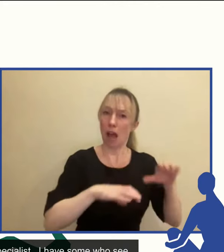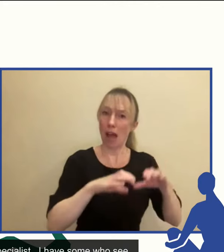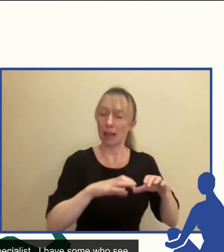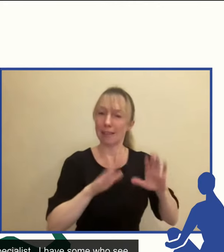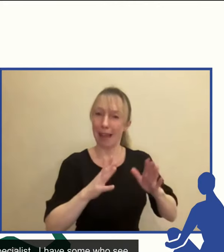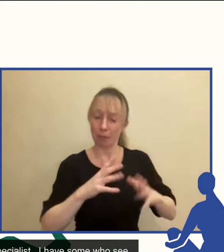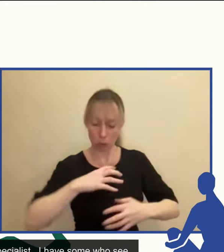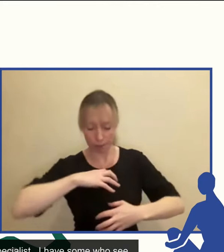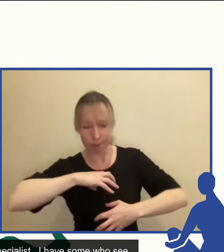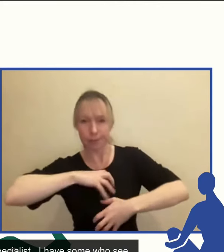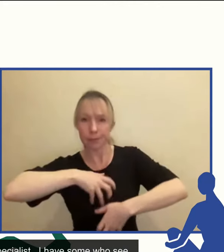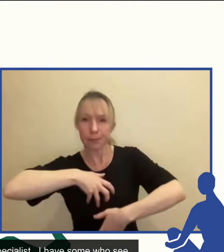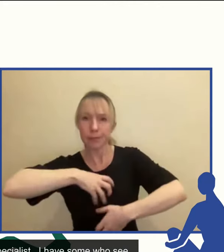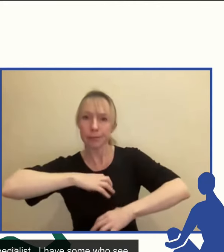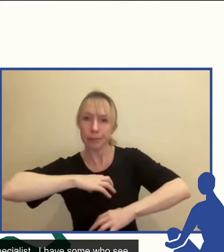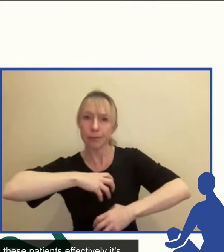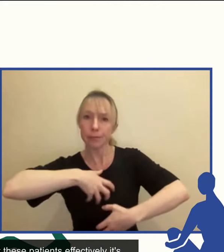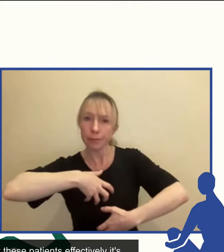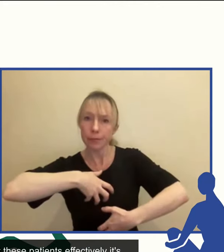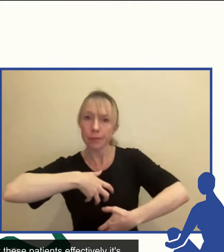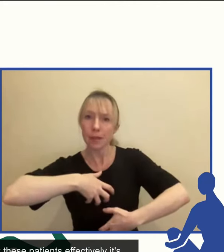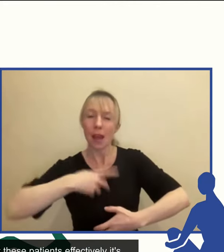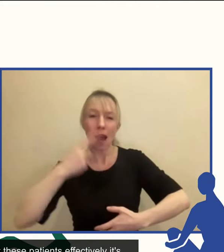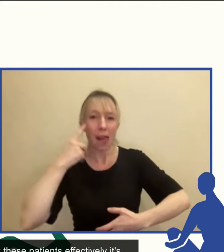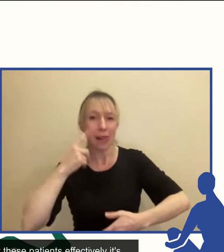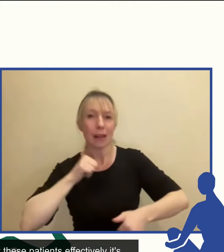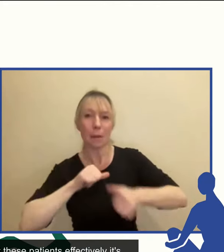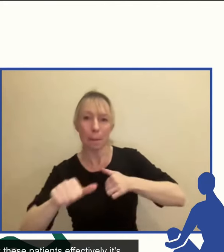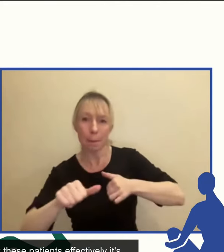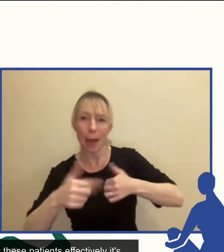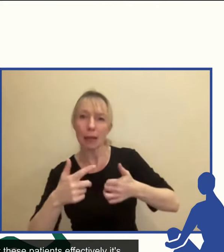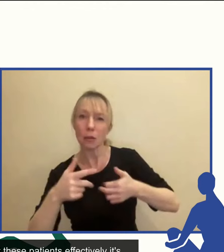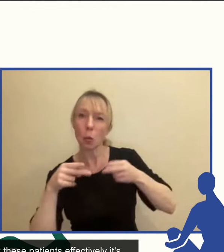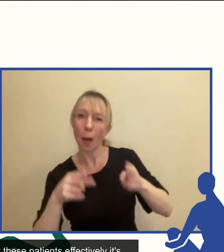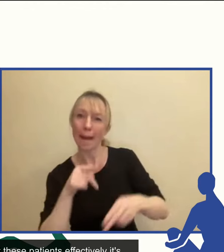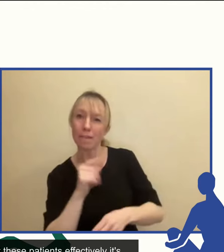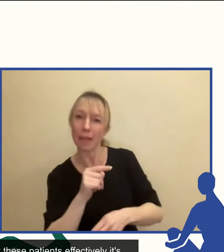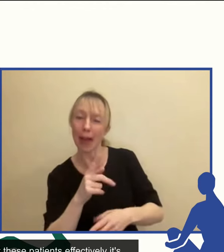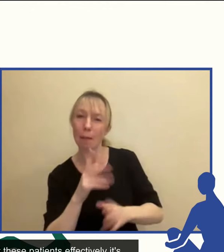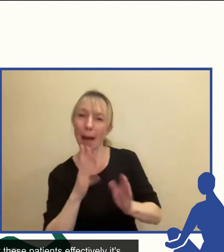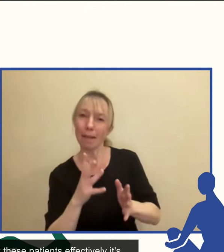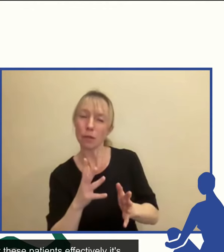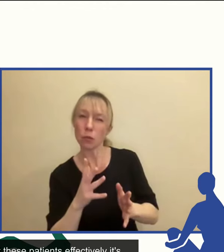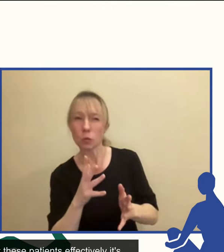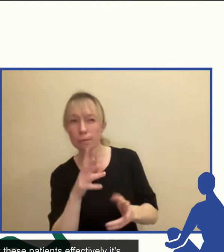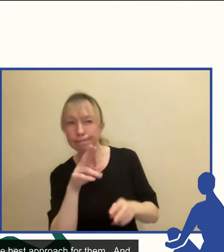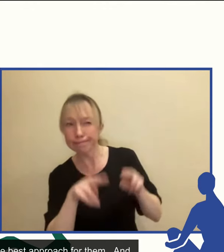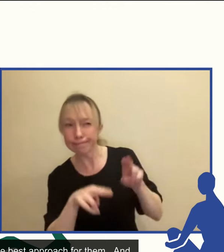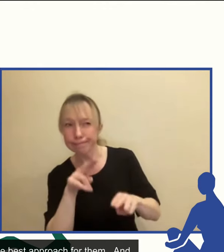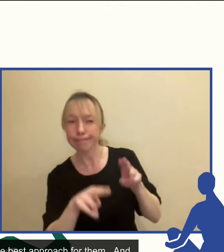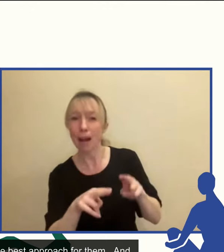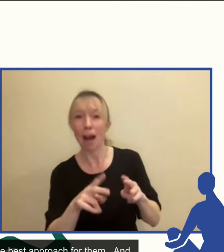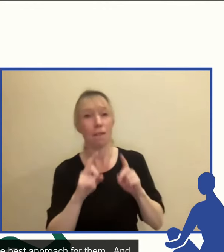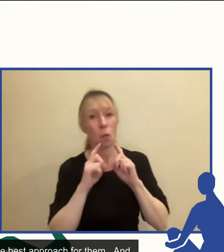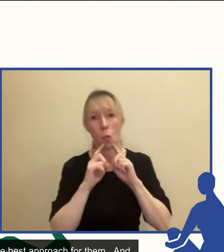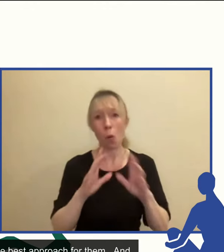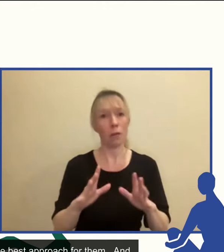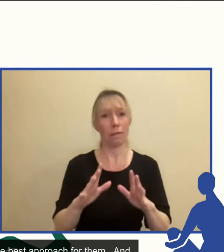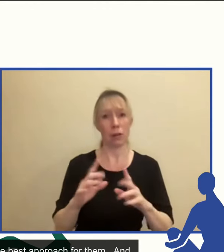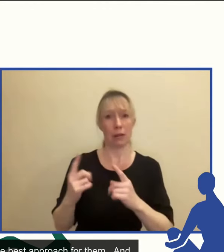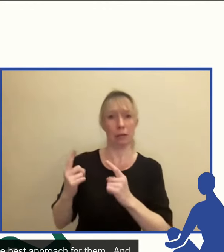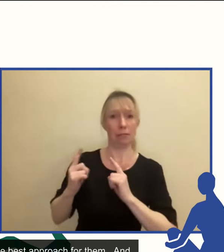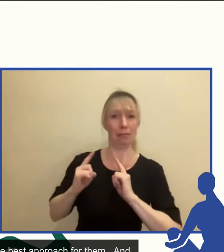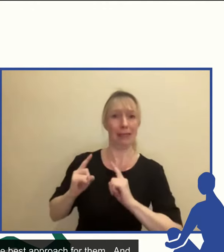necessary to find a way to intuit the best approach for them. And I've had some wonderful mentors over the years that have helped